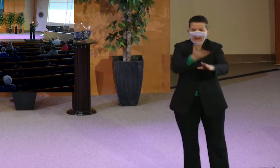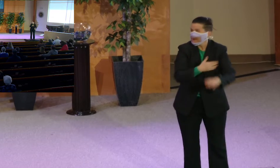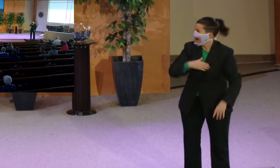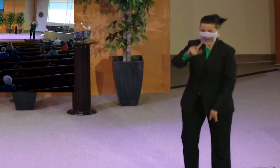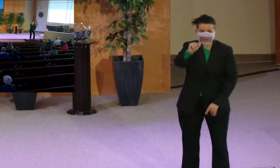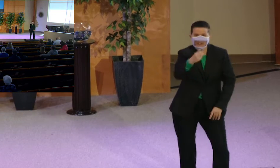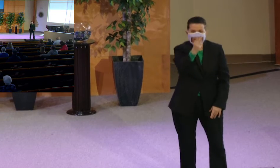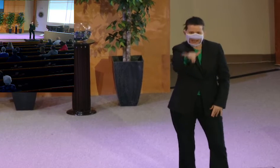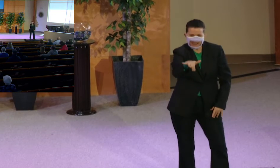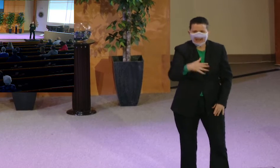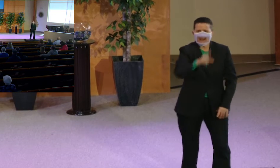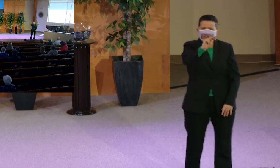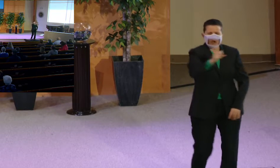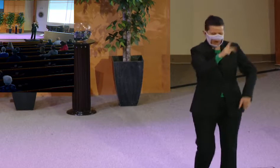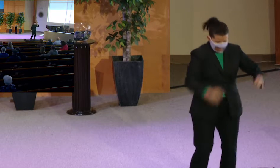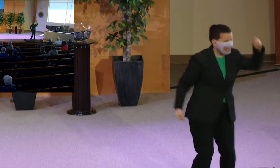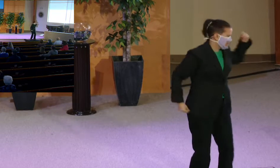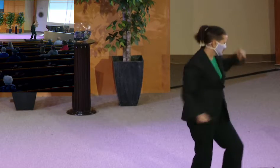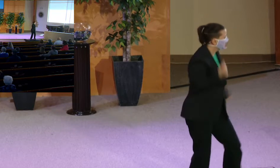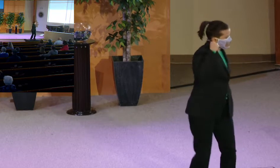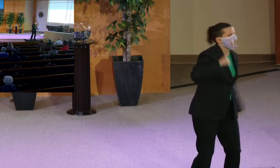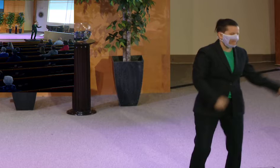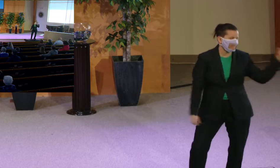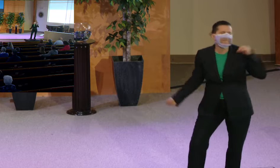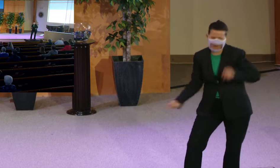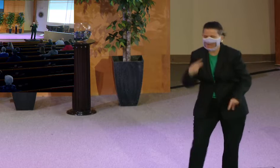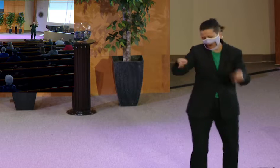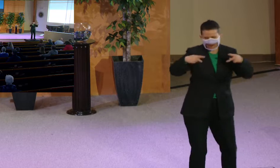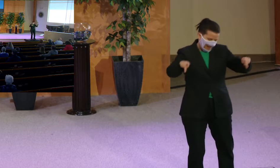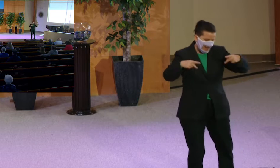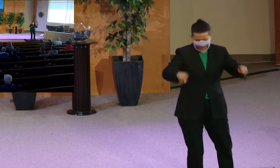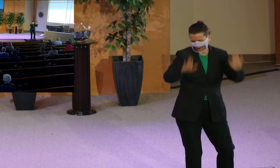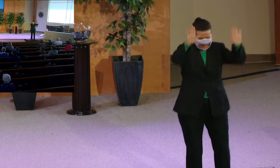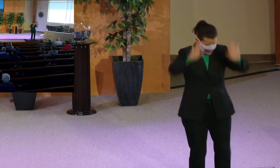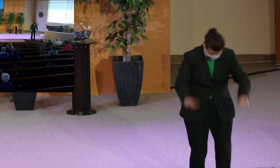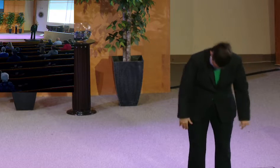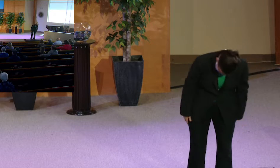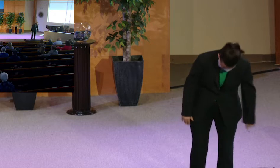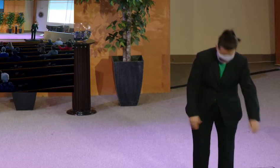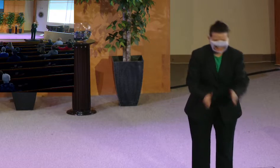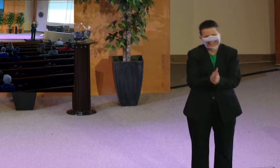fire? Tony was just like, she was having a party up there. I was with you. Yes.